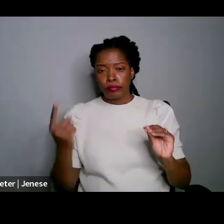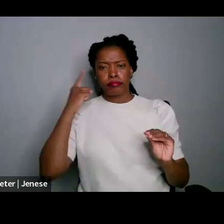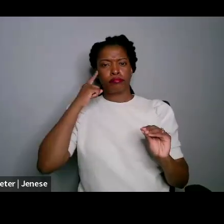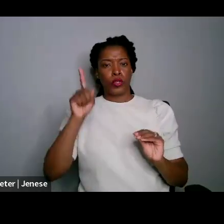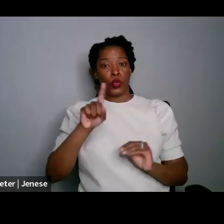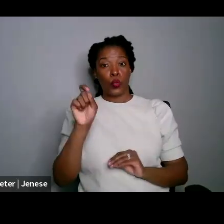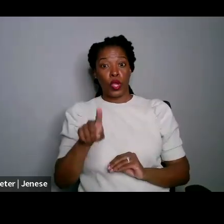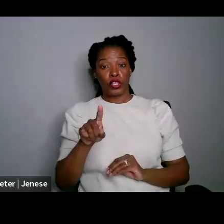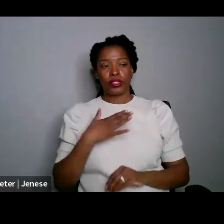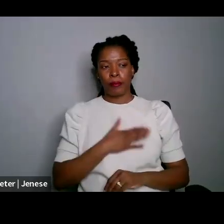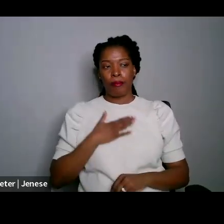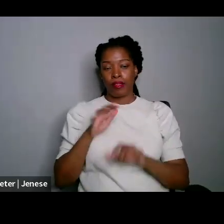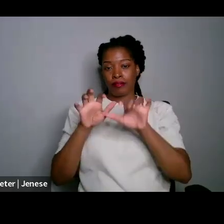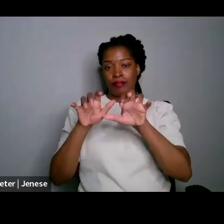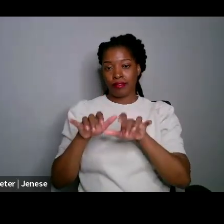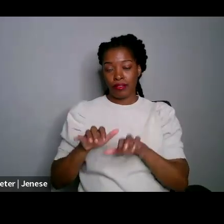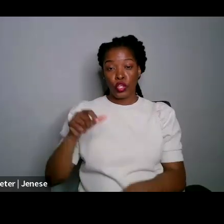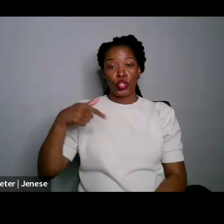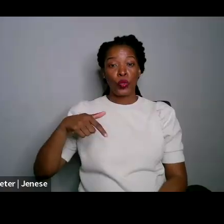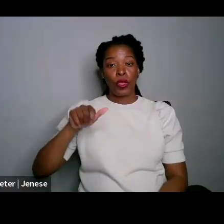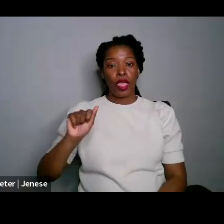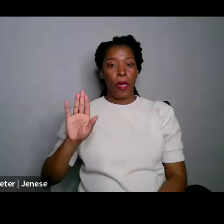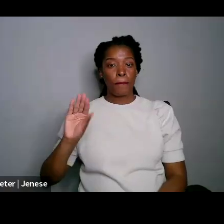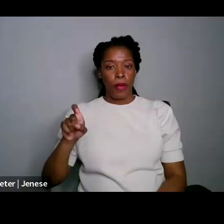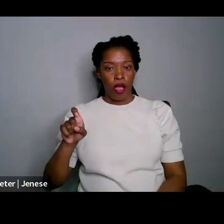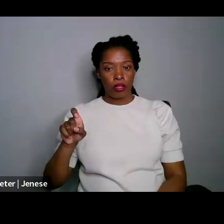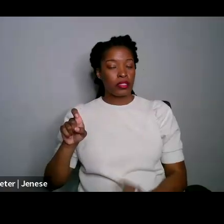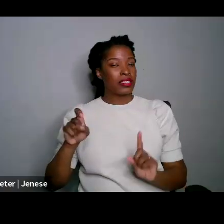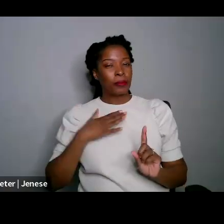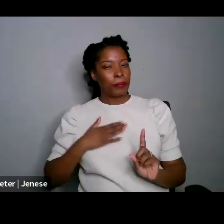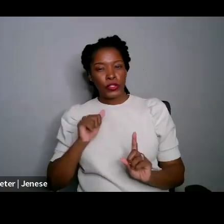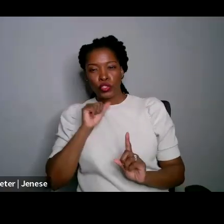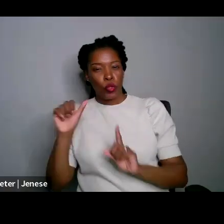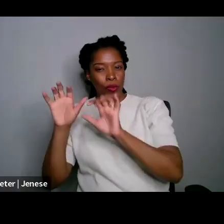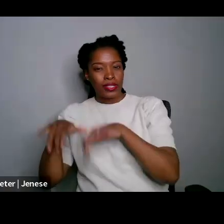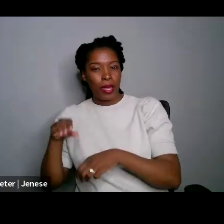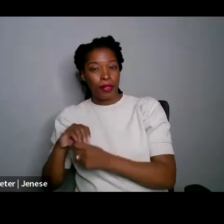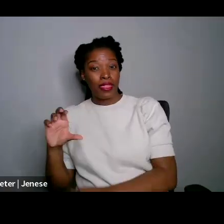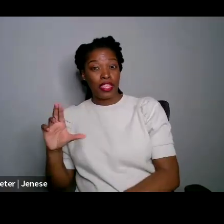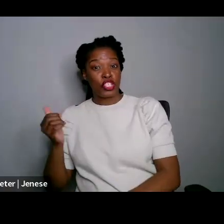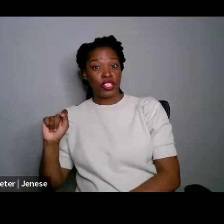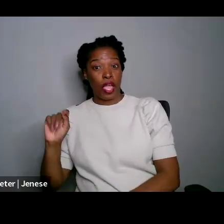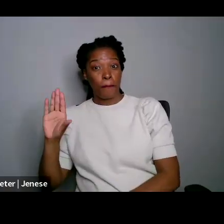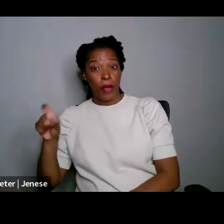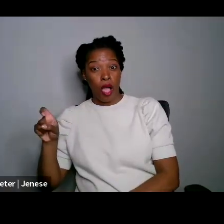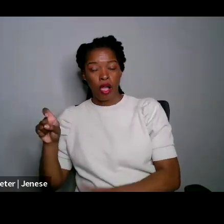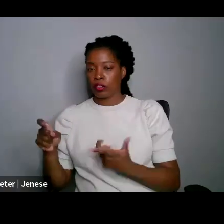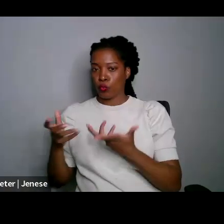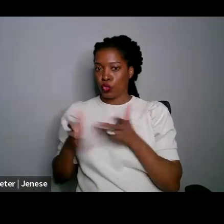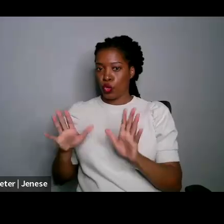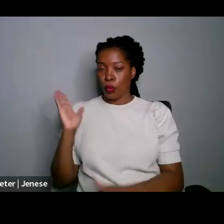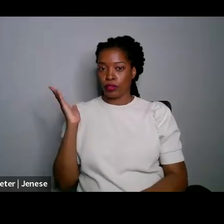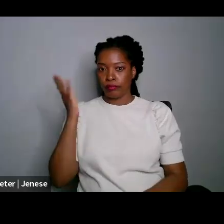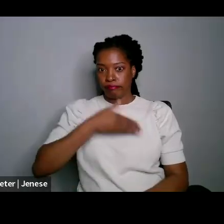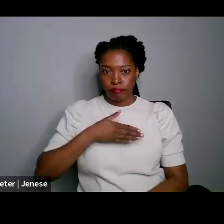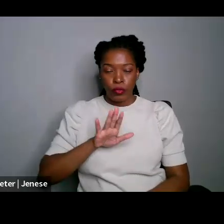We're going to try and get to as many as we can. Please don't use the chat box for that because it gets very busy and we might miss a really good question that you